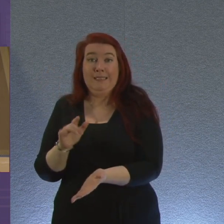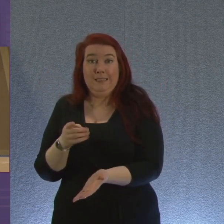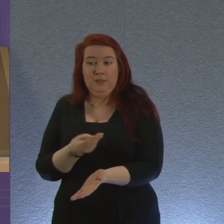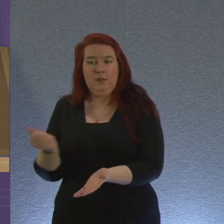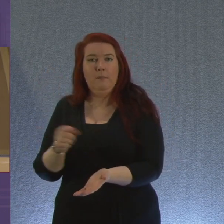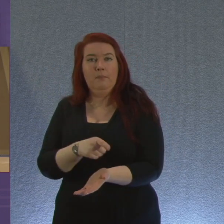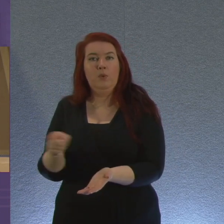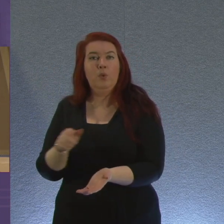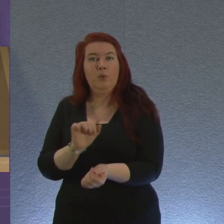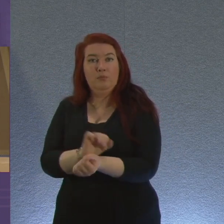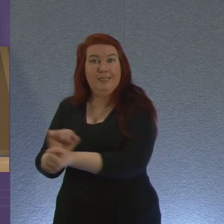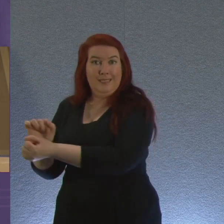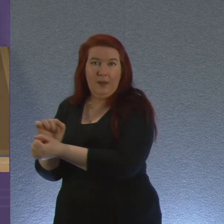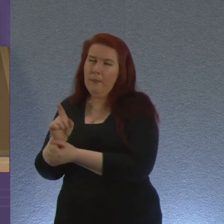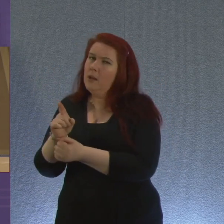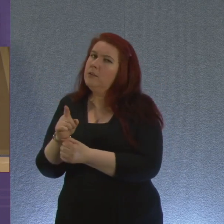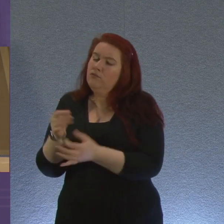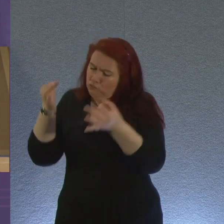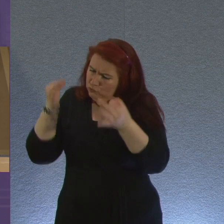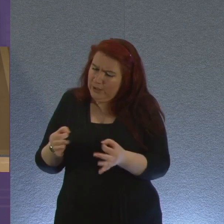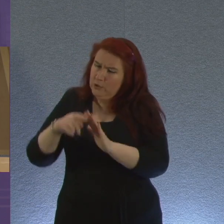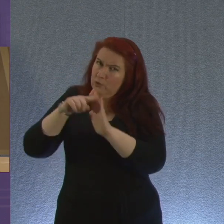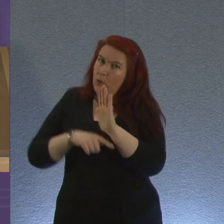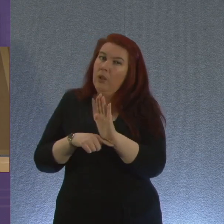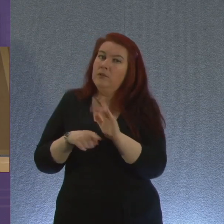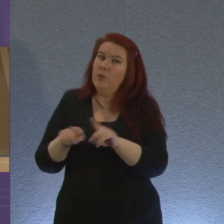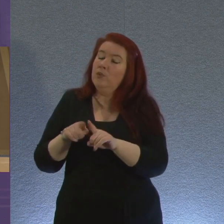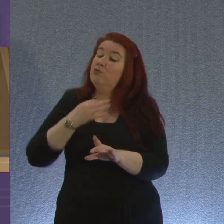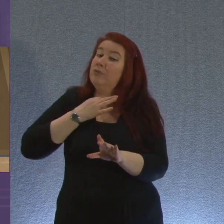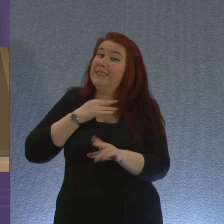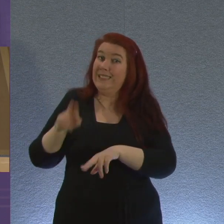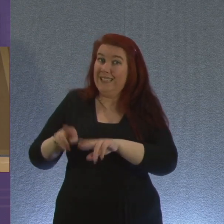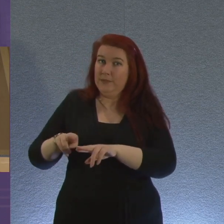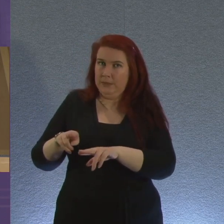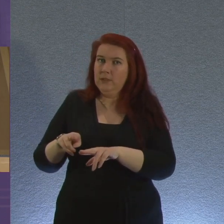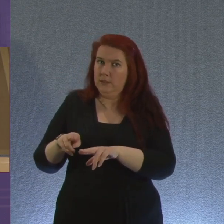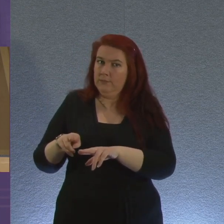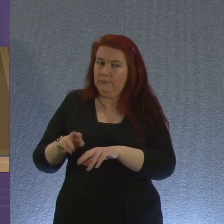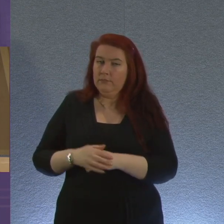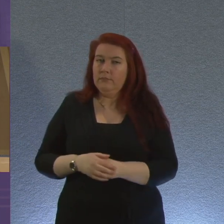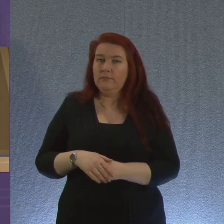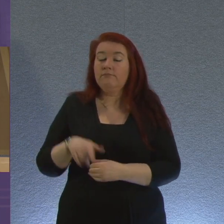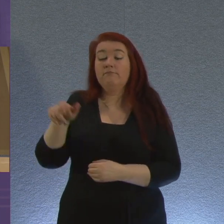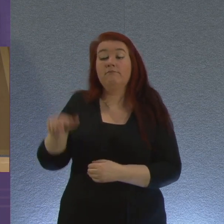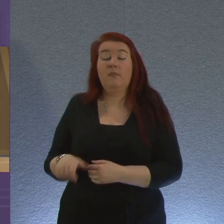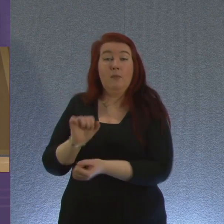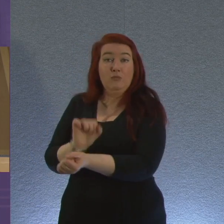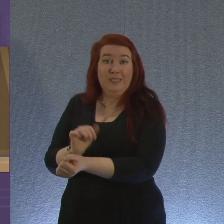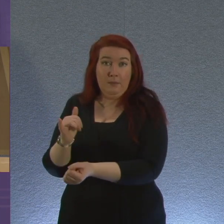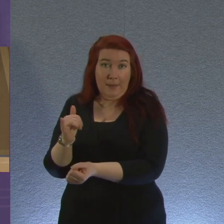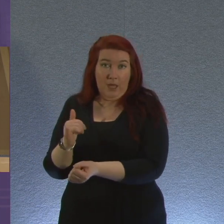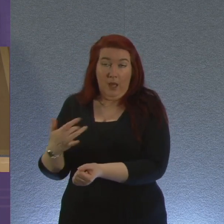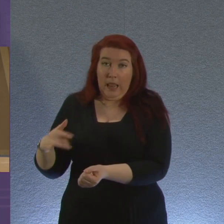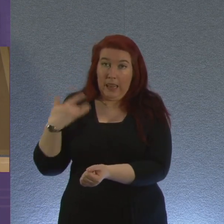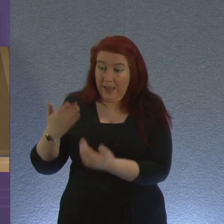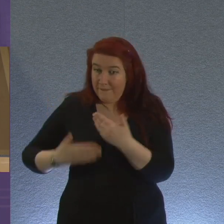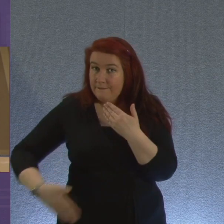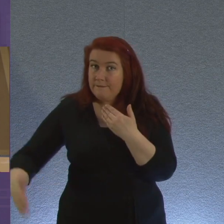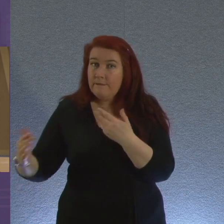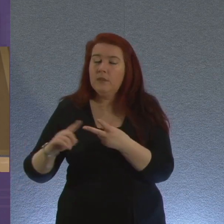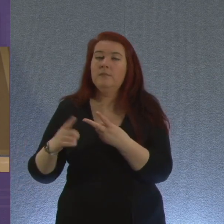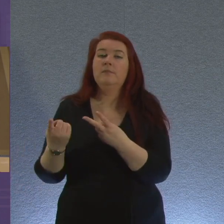to a strict set of caveats and public risk assessment. Prisoners serving life sentences, terrorists, sex offenders,